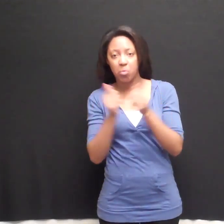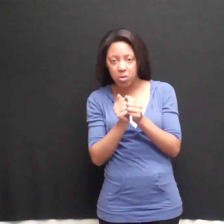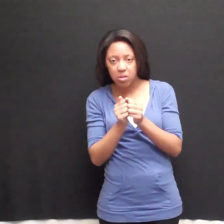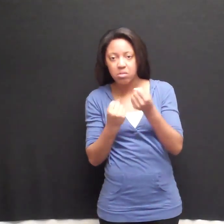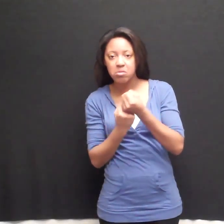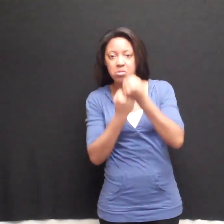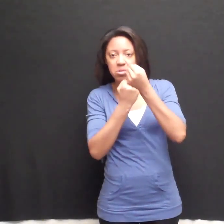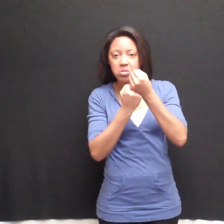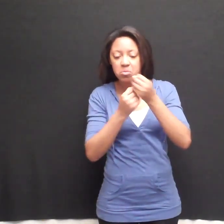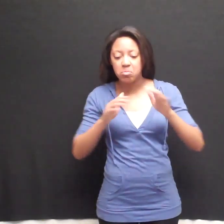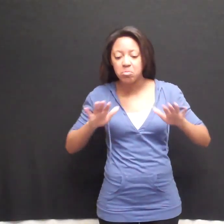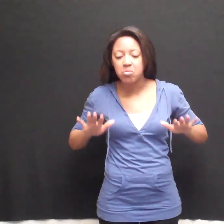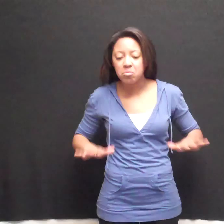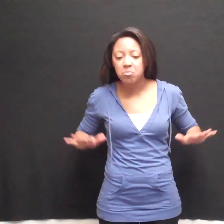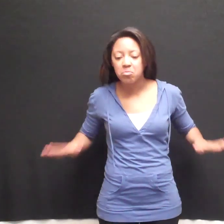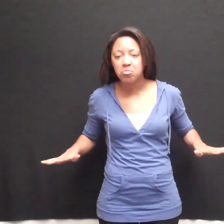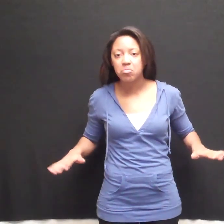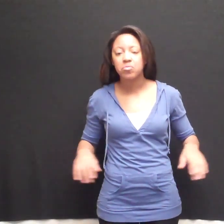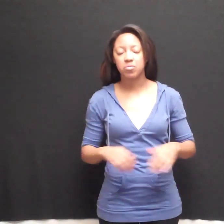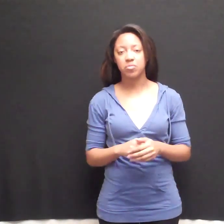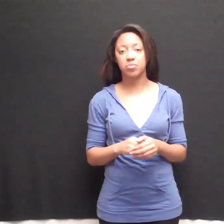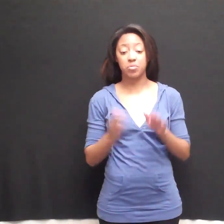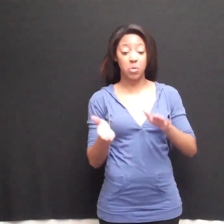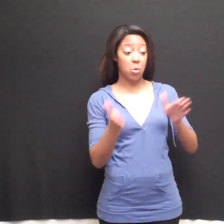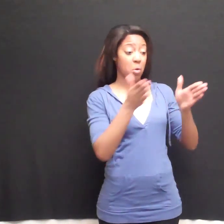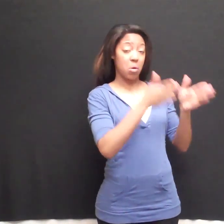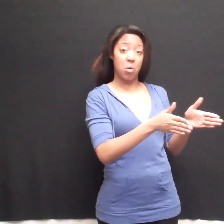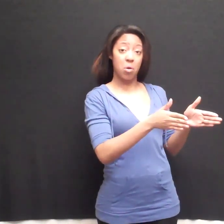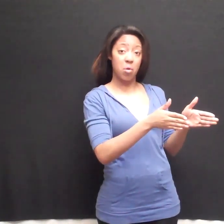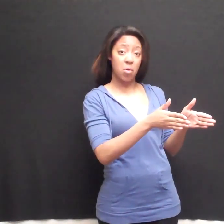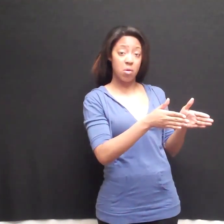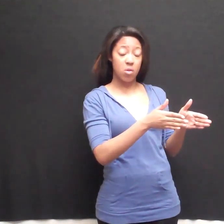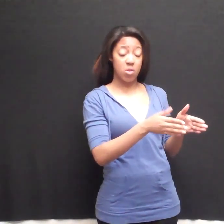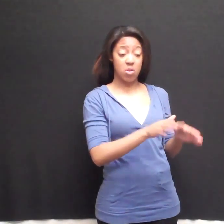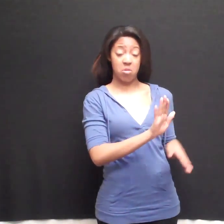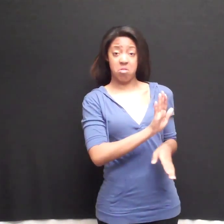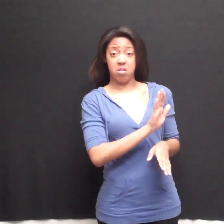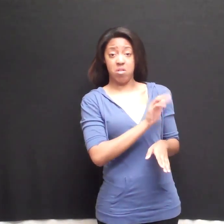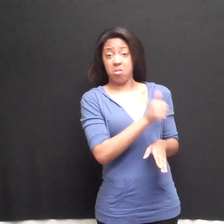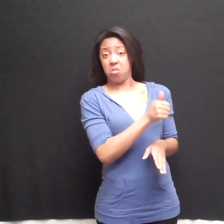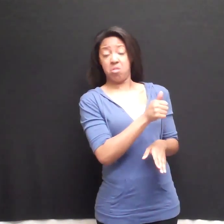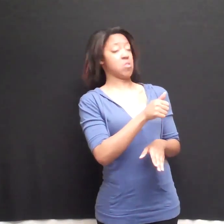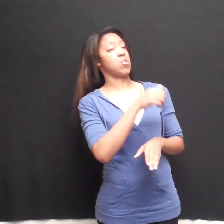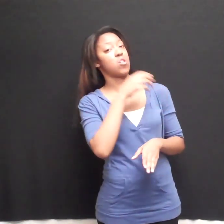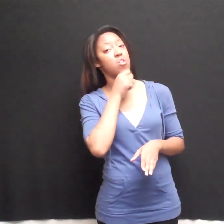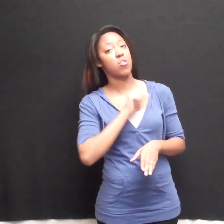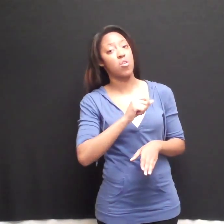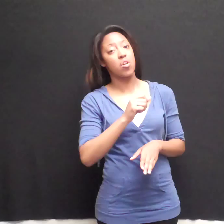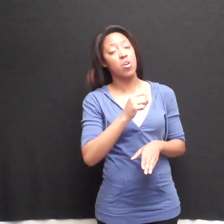Or Catherine Maltese, whose 13-year-old daughter wasn't too young to join her on the factory floor.